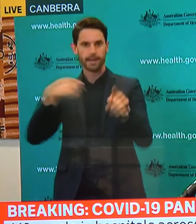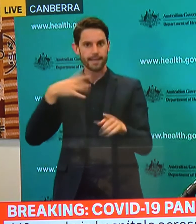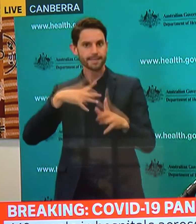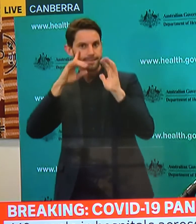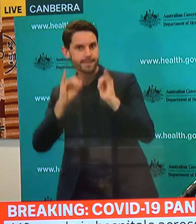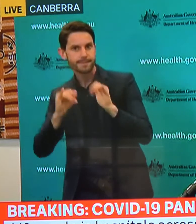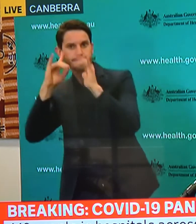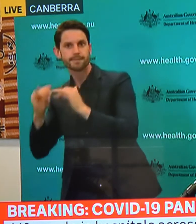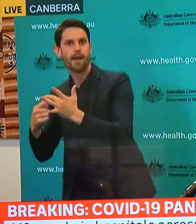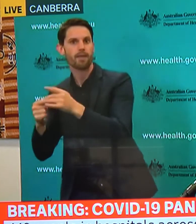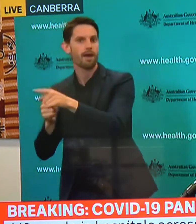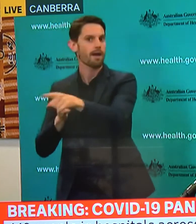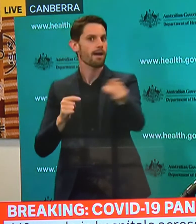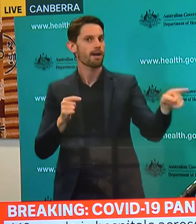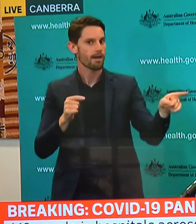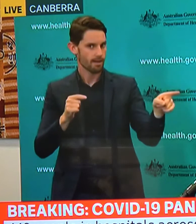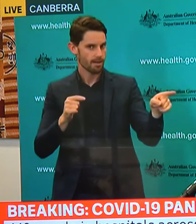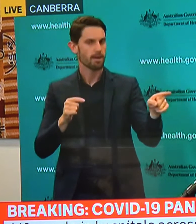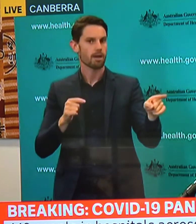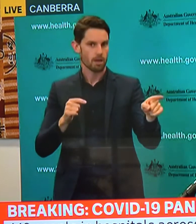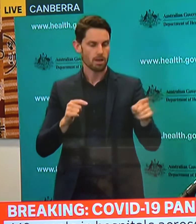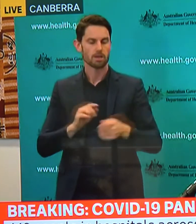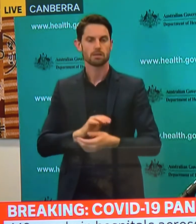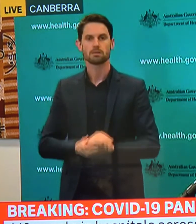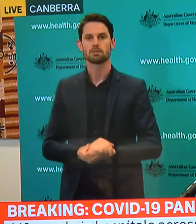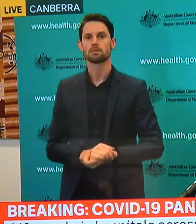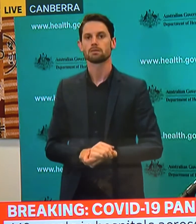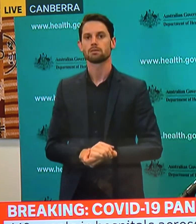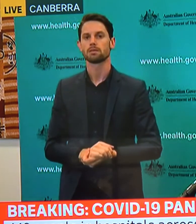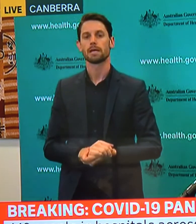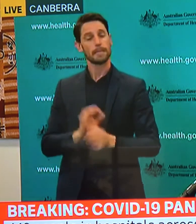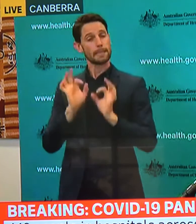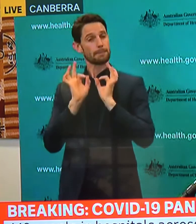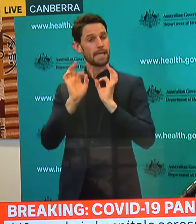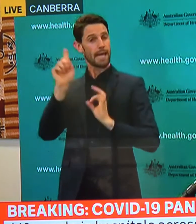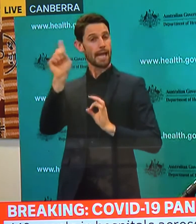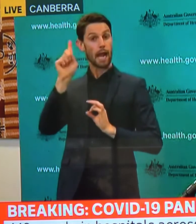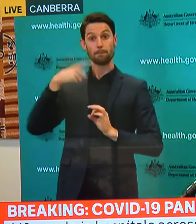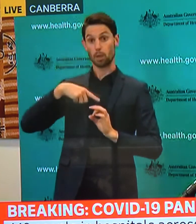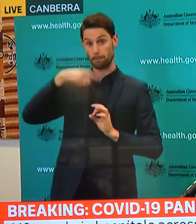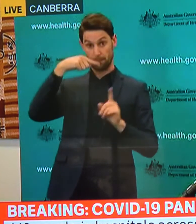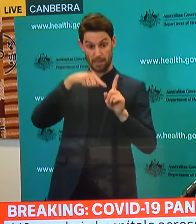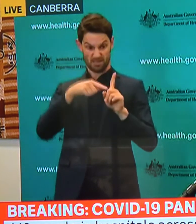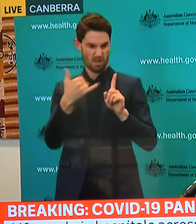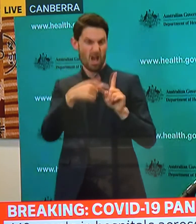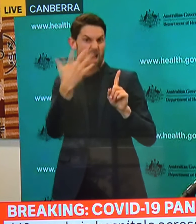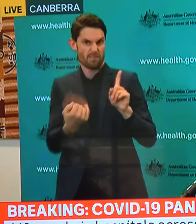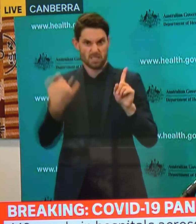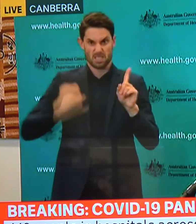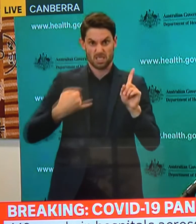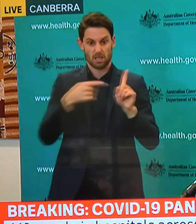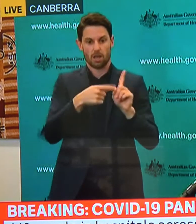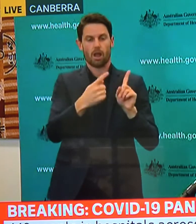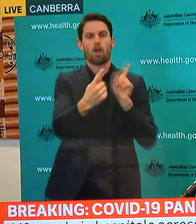find cases in the community. I think this very much relates also to that local transmission component, and